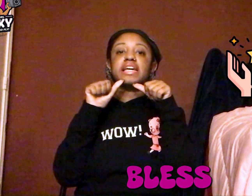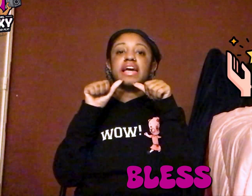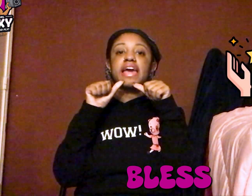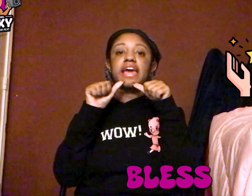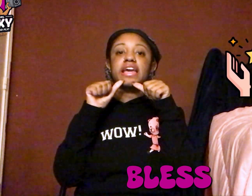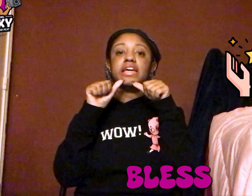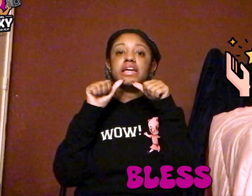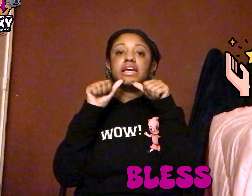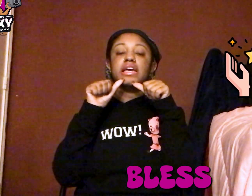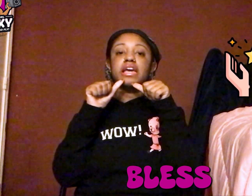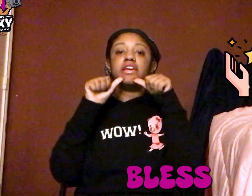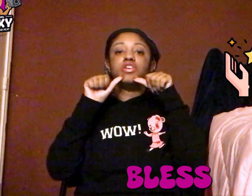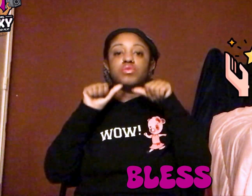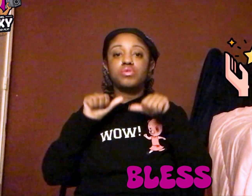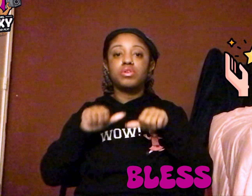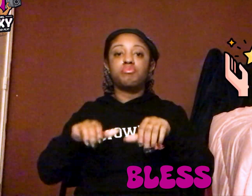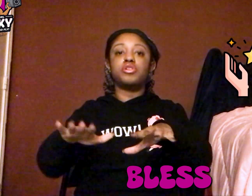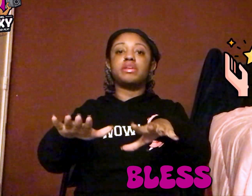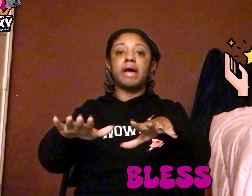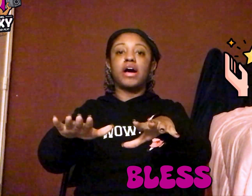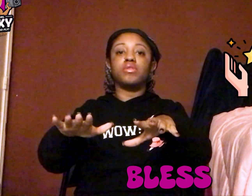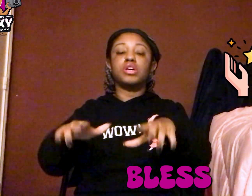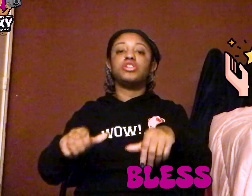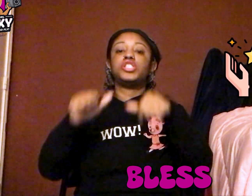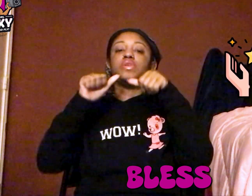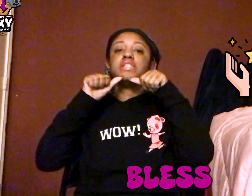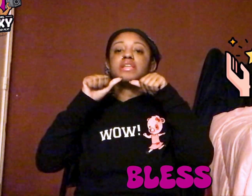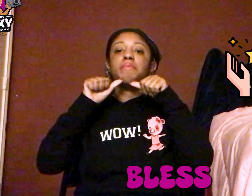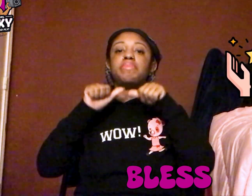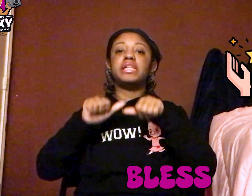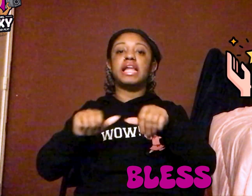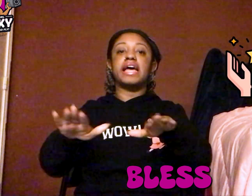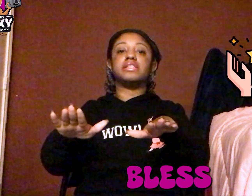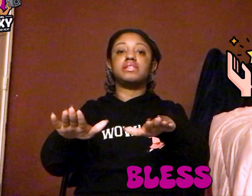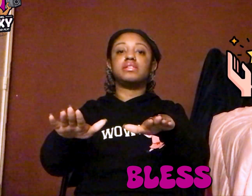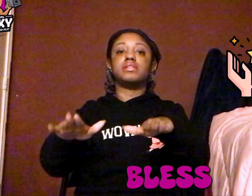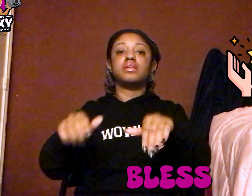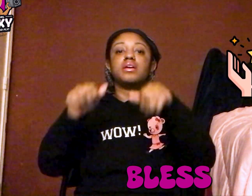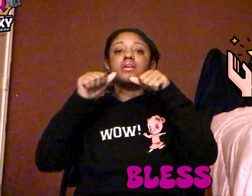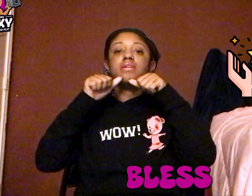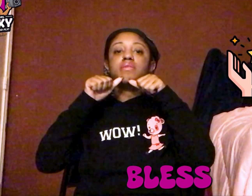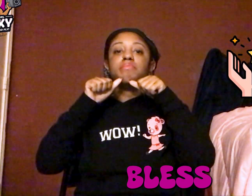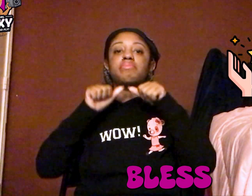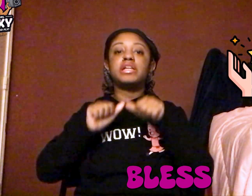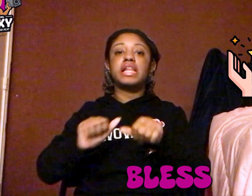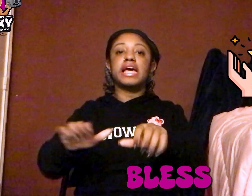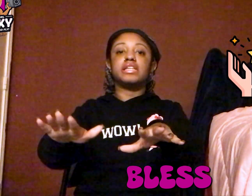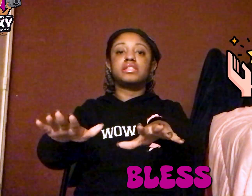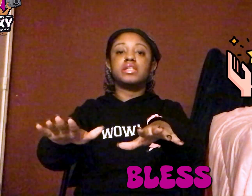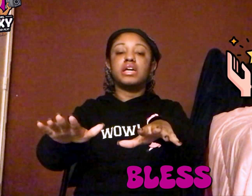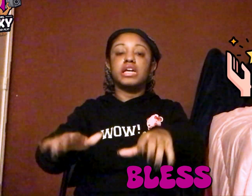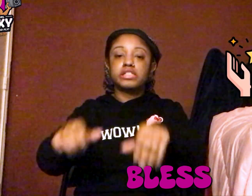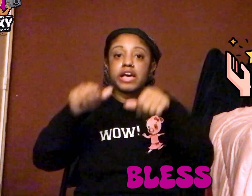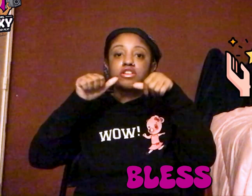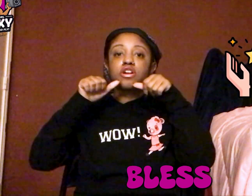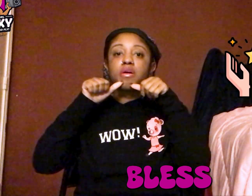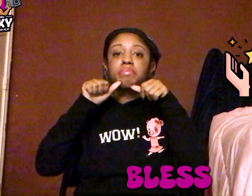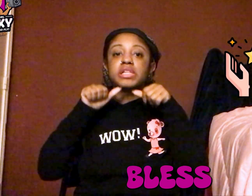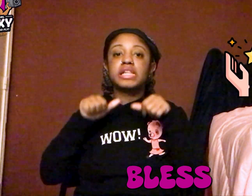an A, and you pull them out. So it's bless. Bless. It's like you're